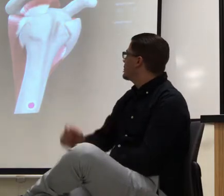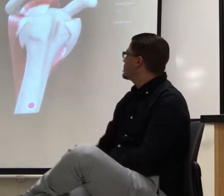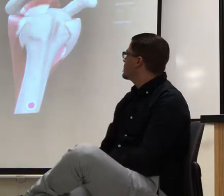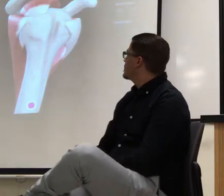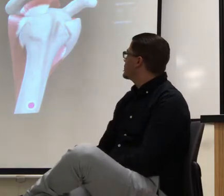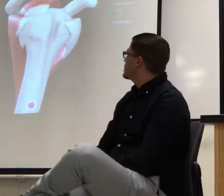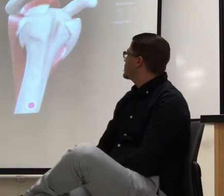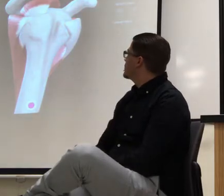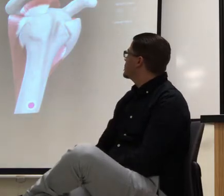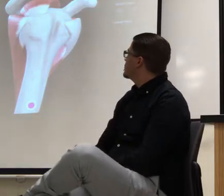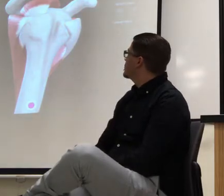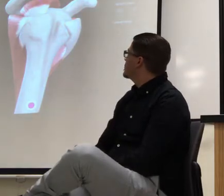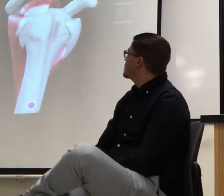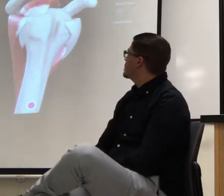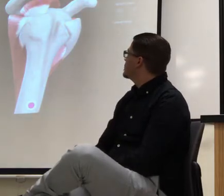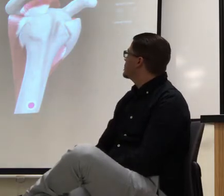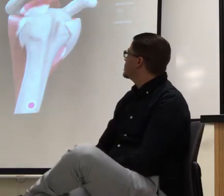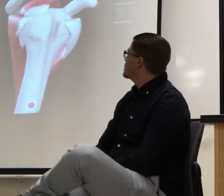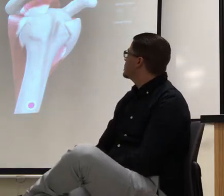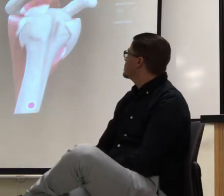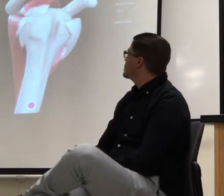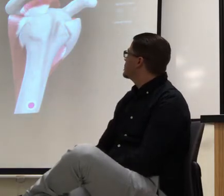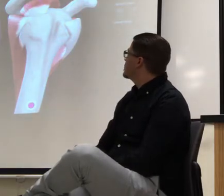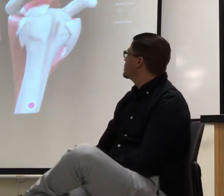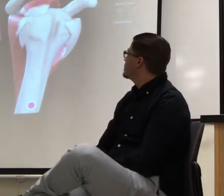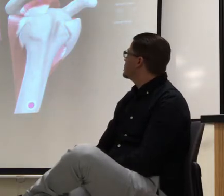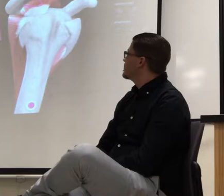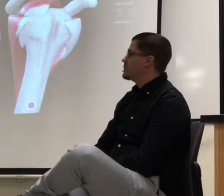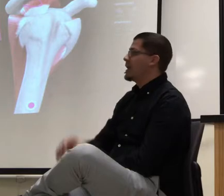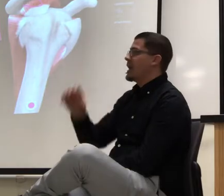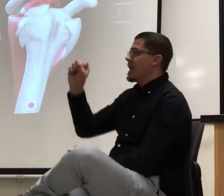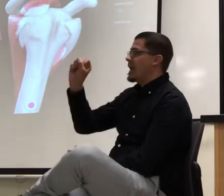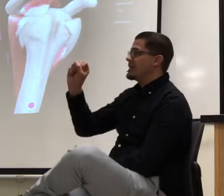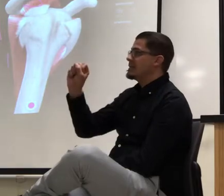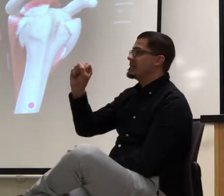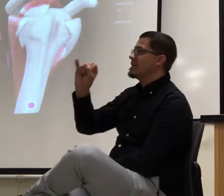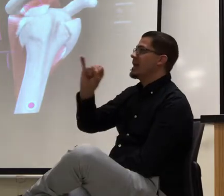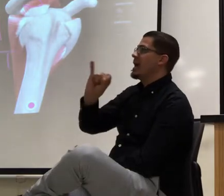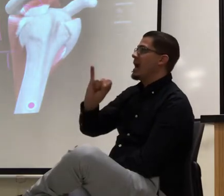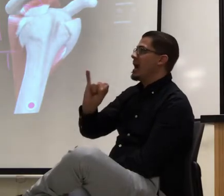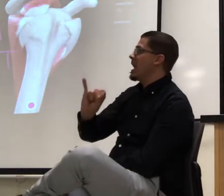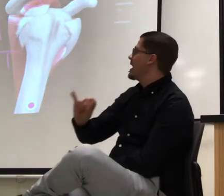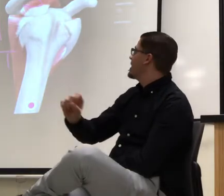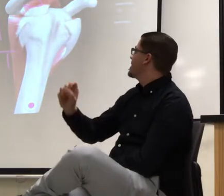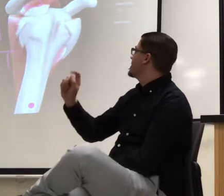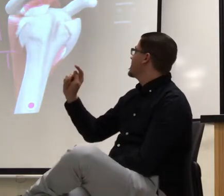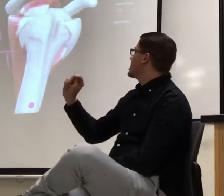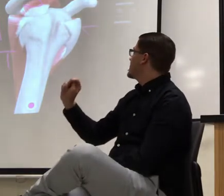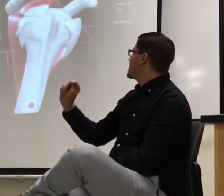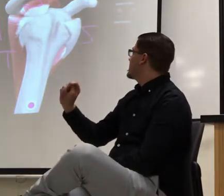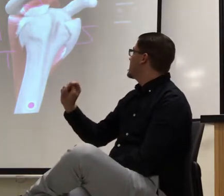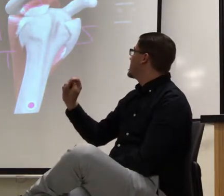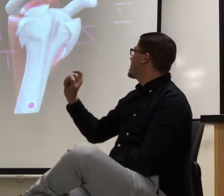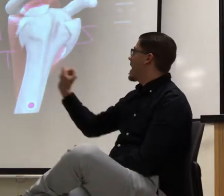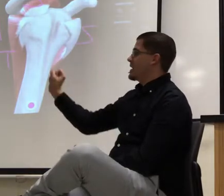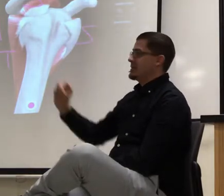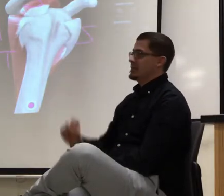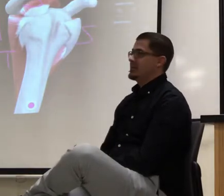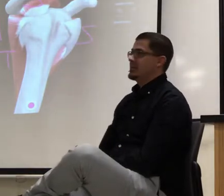I'm going to draw an S, I, T,